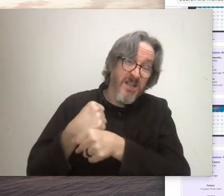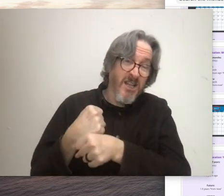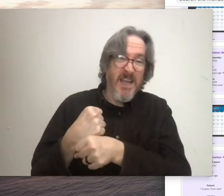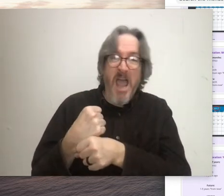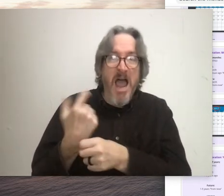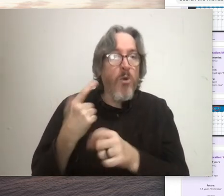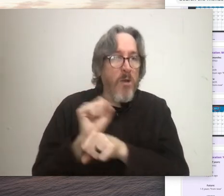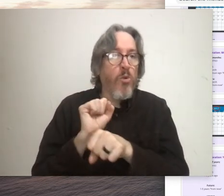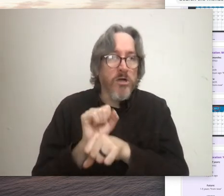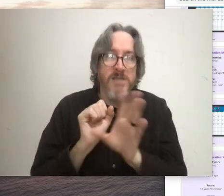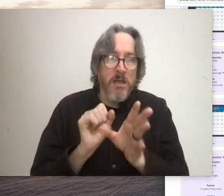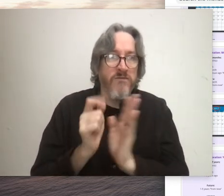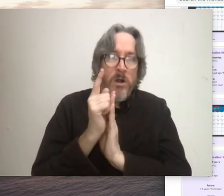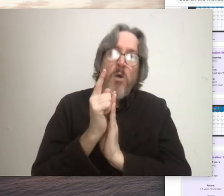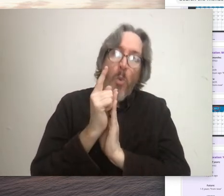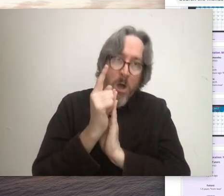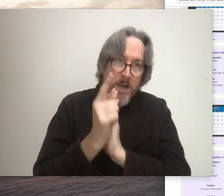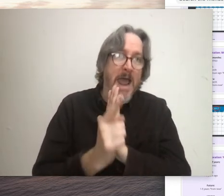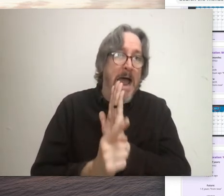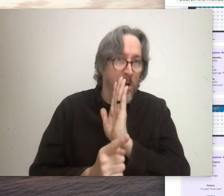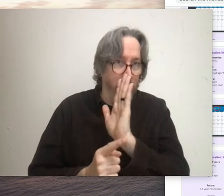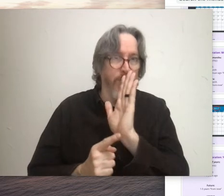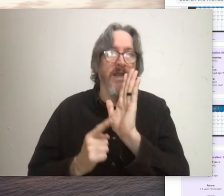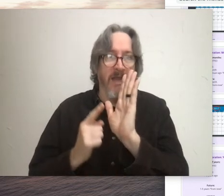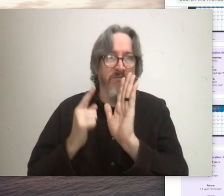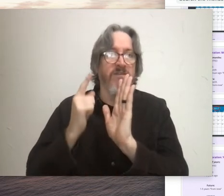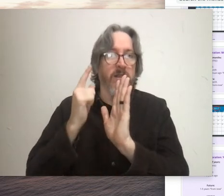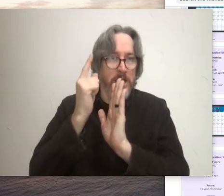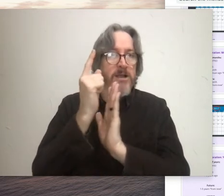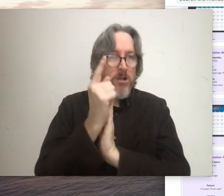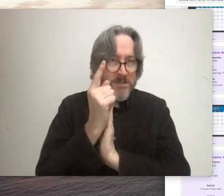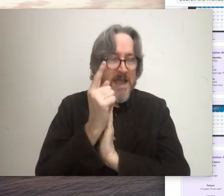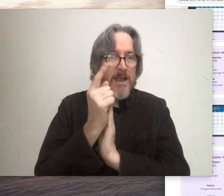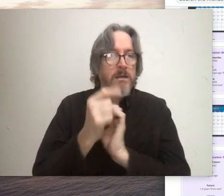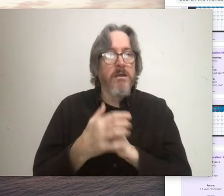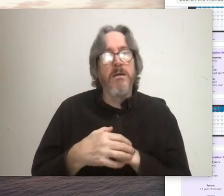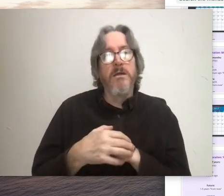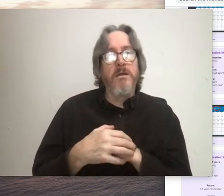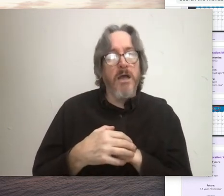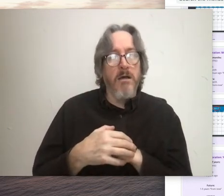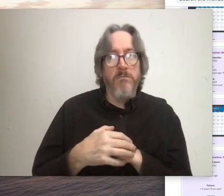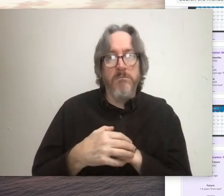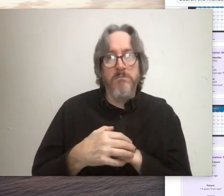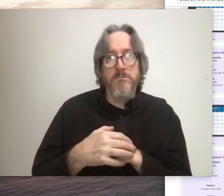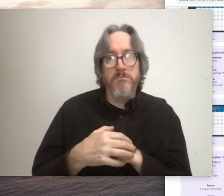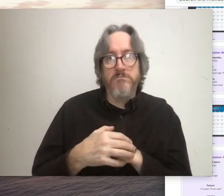it was like, I worked solid for 1 hour, but it felt like all day.